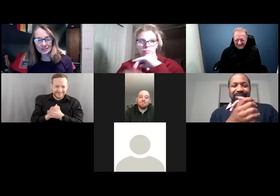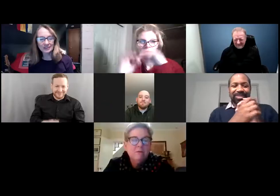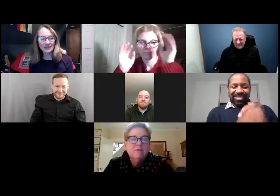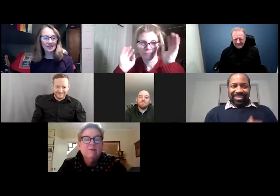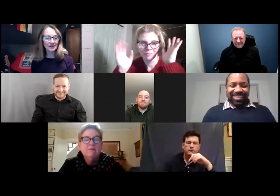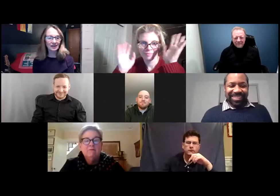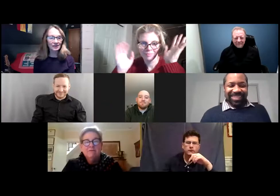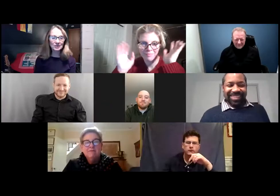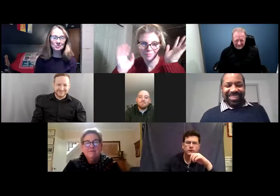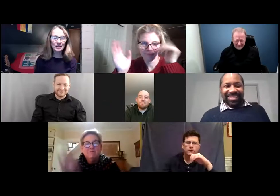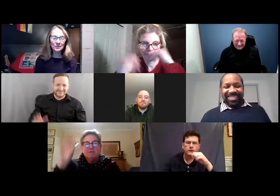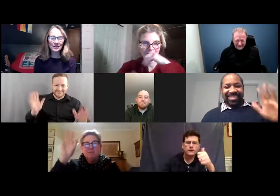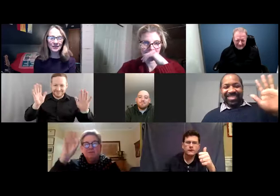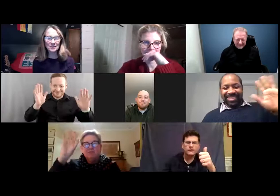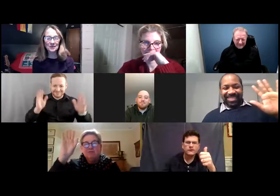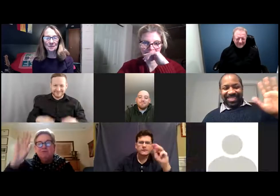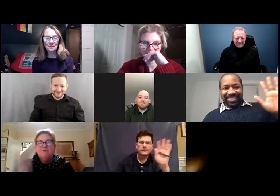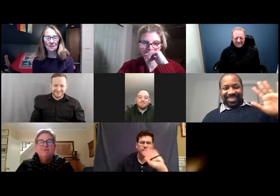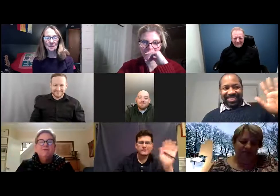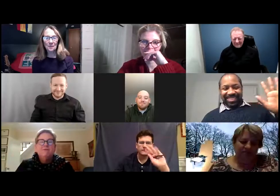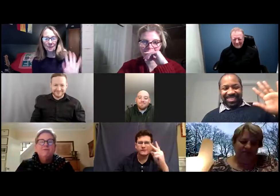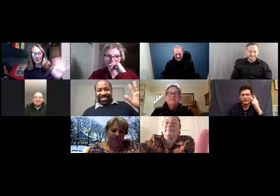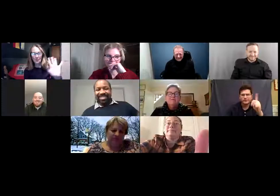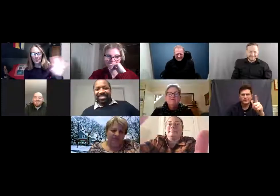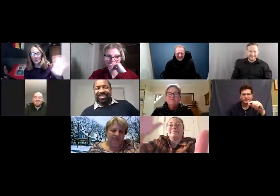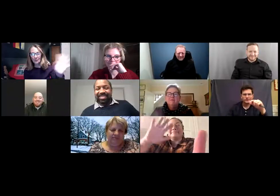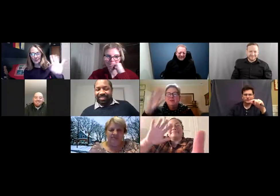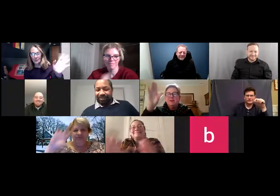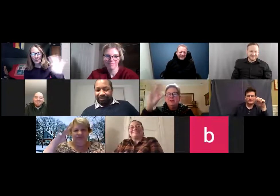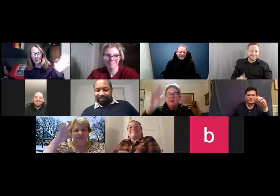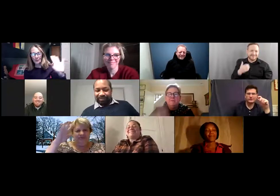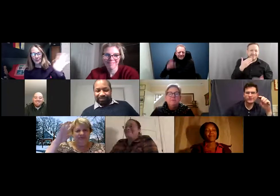we can just say hello and goodbye to one another.